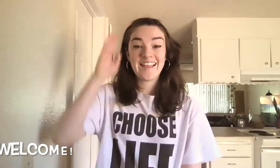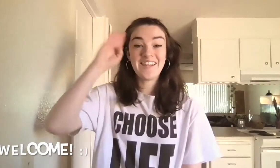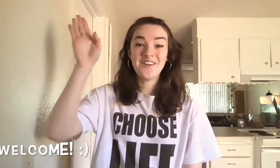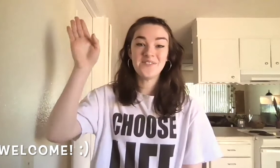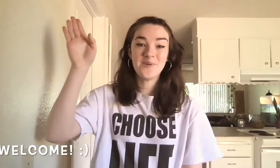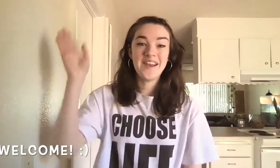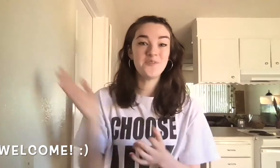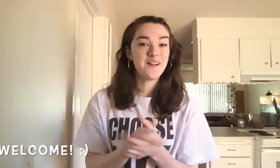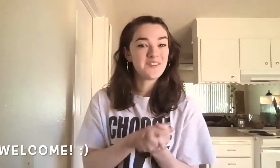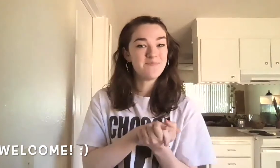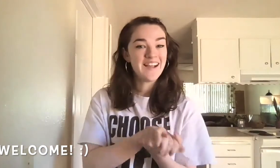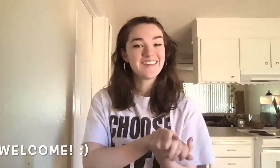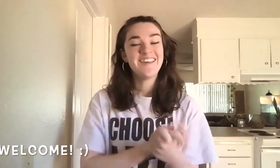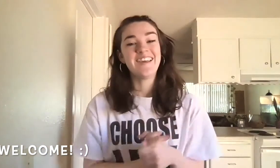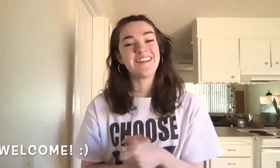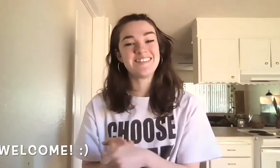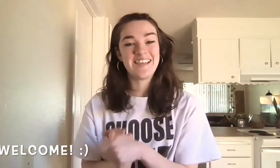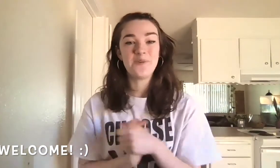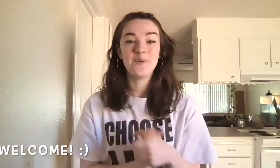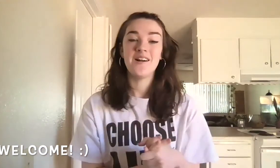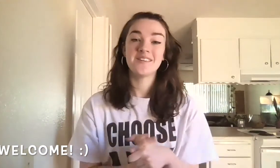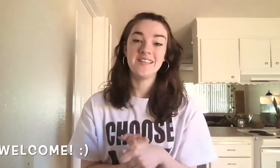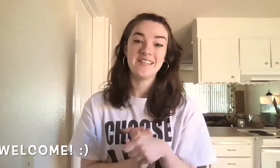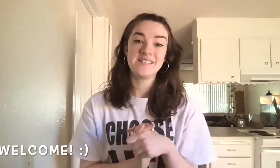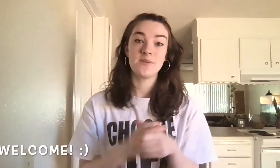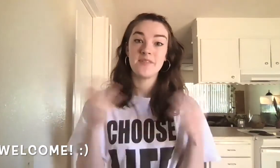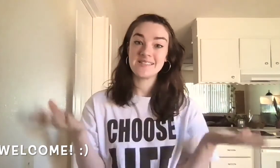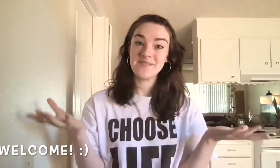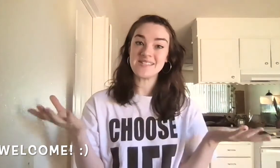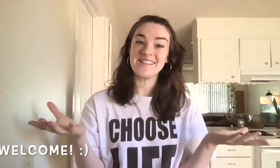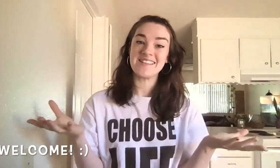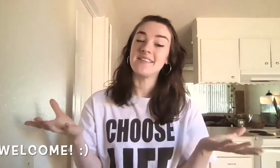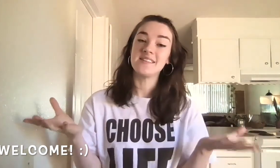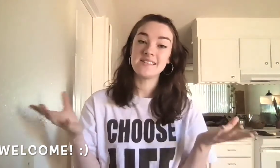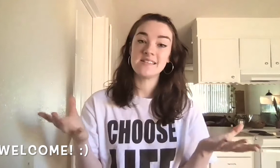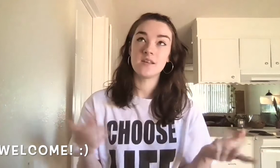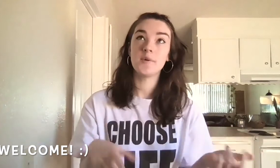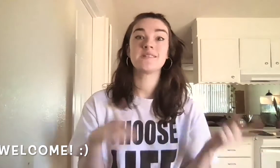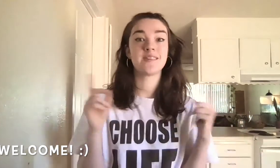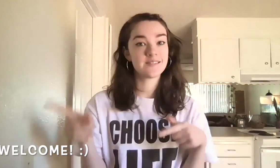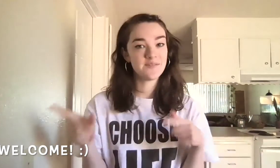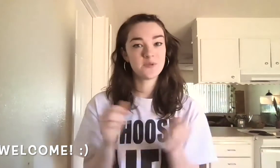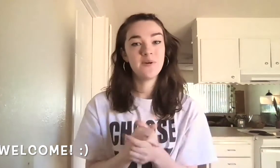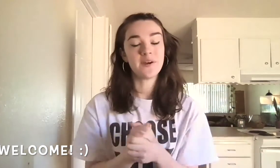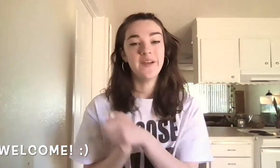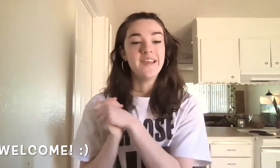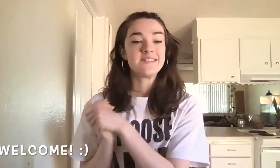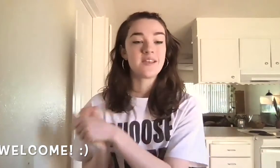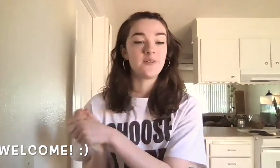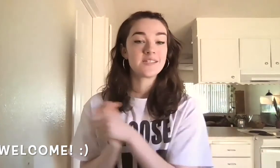Hello everyone and welcome back. Today we are going to learn some Thanksgiving signs together. It seems though it's Thanksgiving tomorrow. So let's go